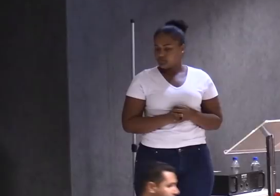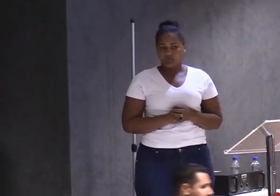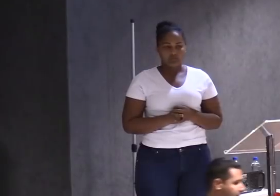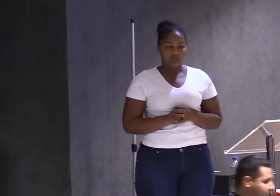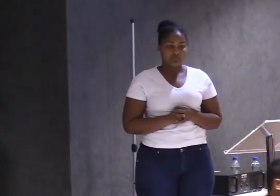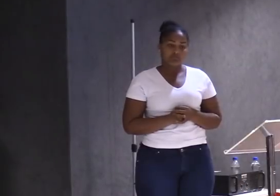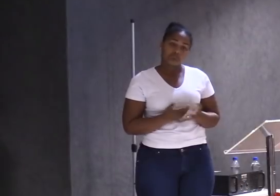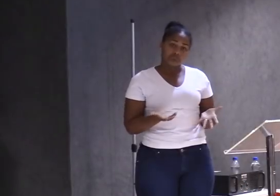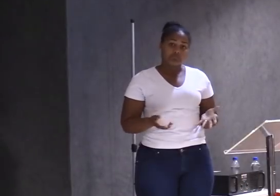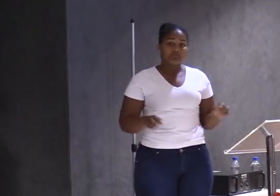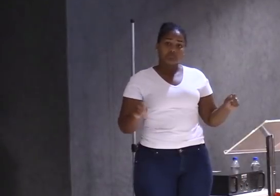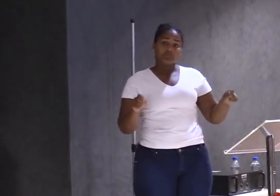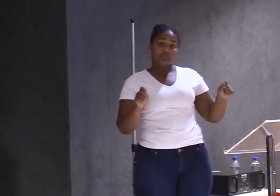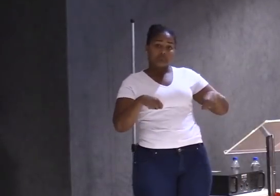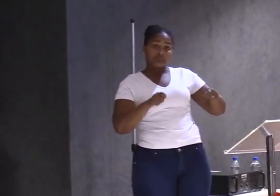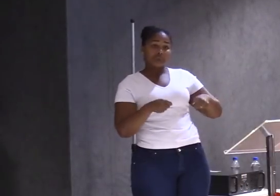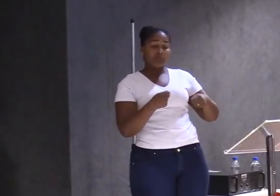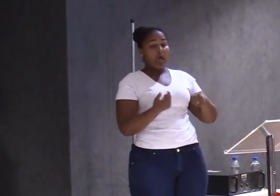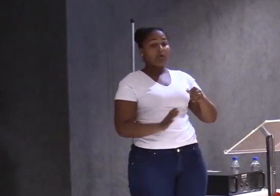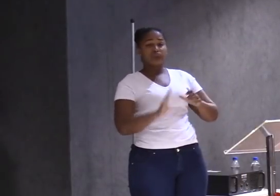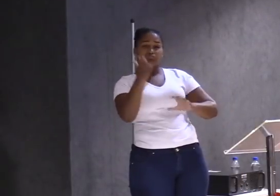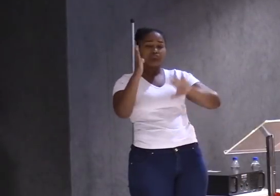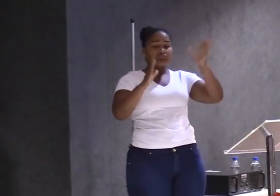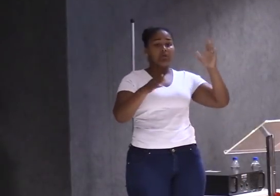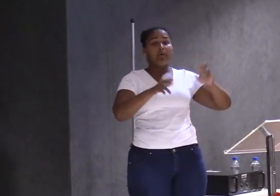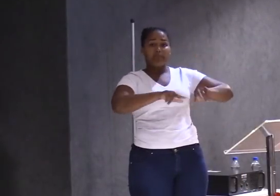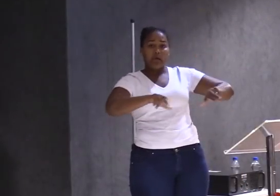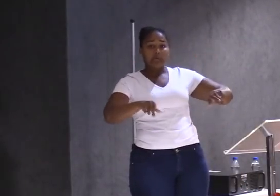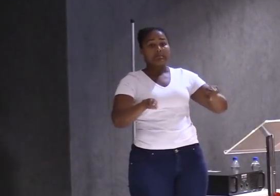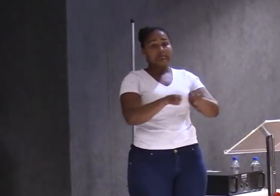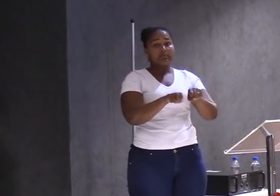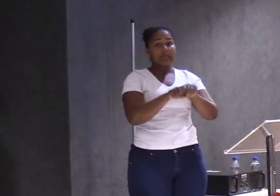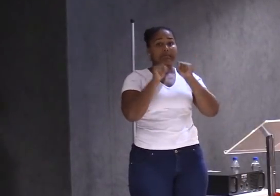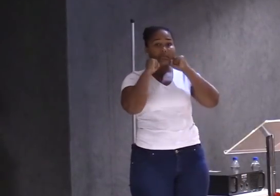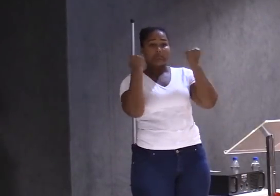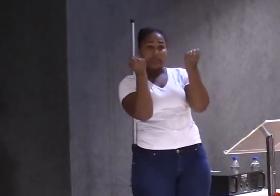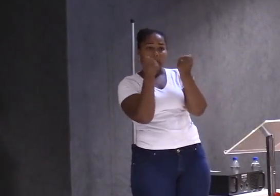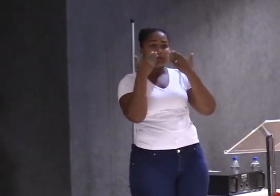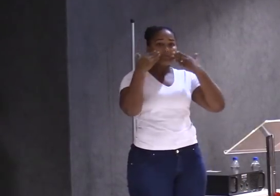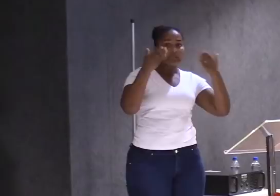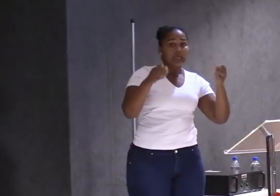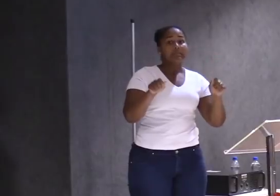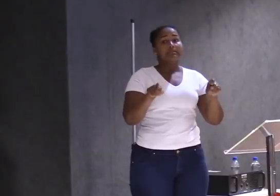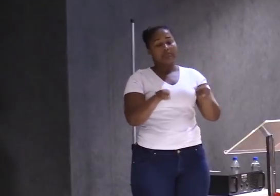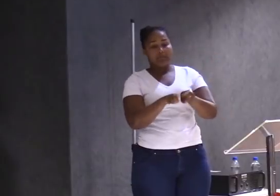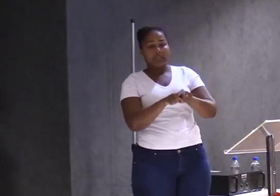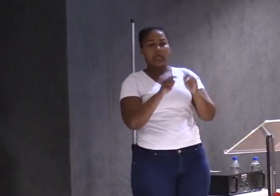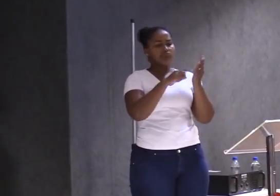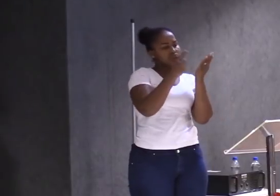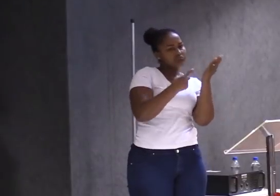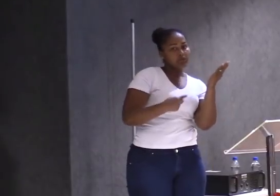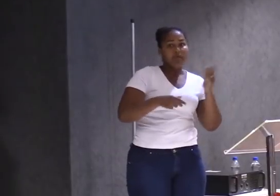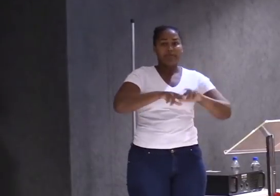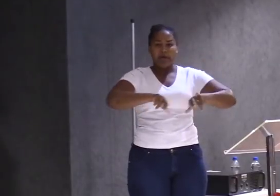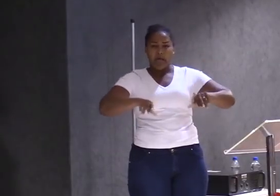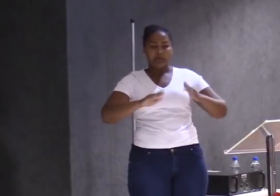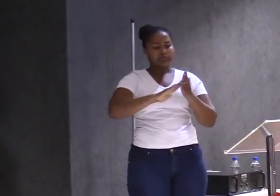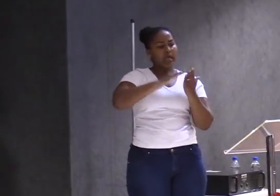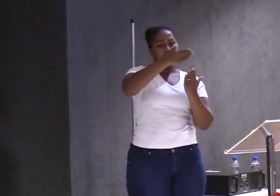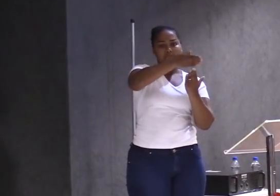Isso pode acontecer de diversas formas. Eles podem apresentar seminários, eles podem ter um portfólio, um diário de registro